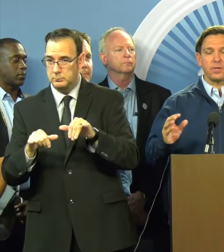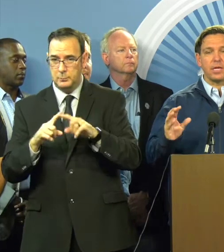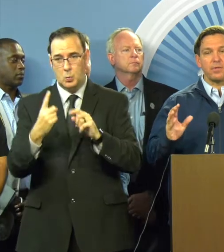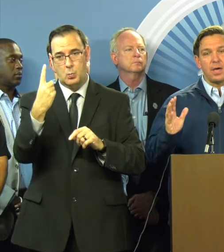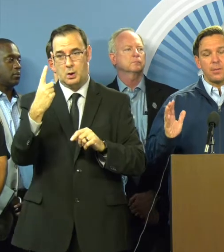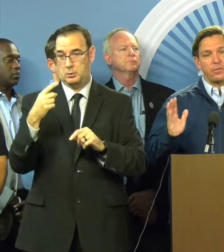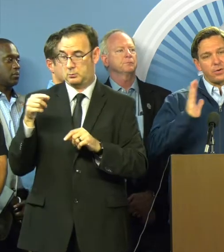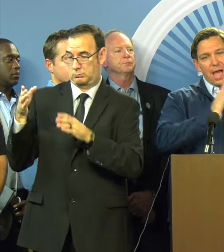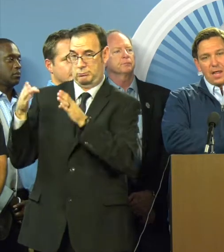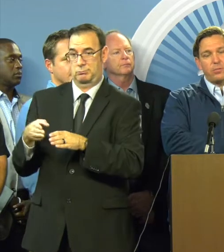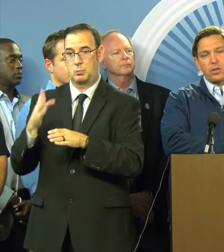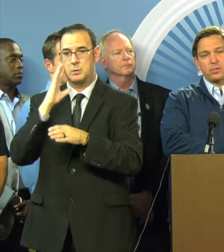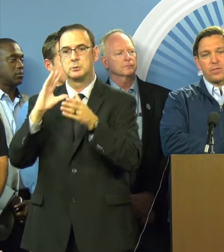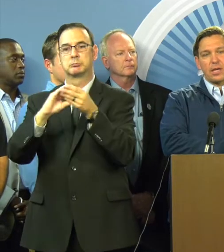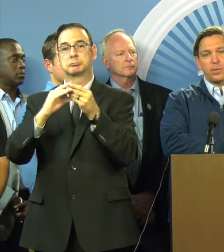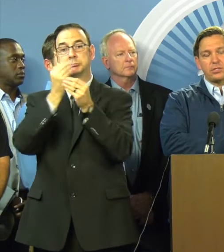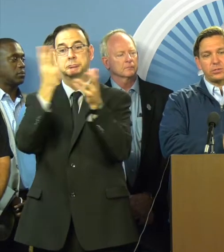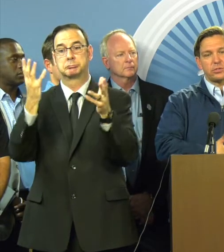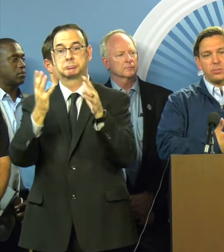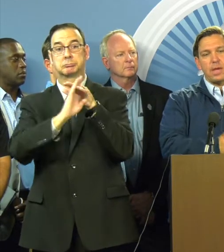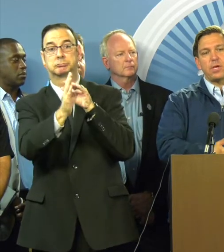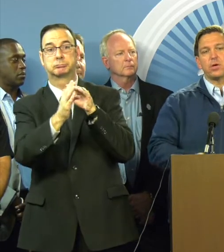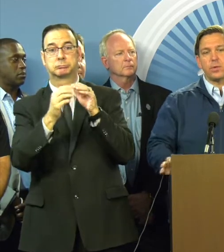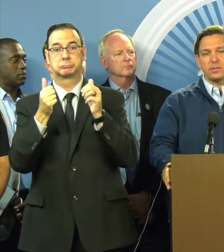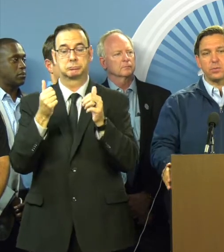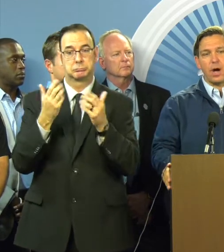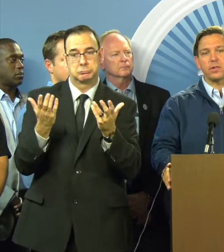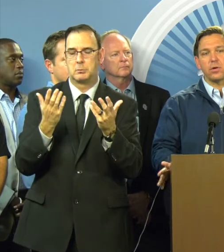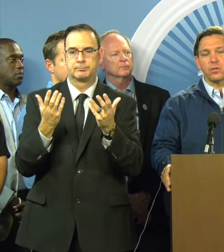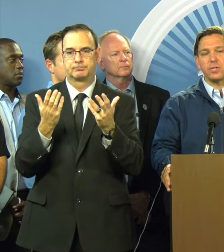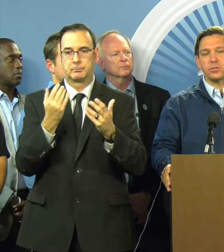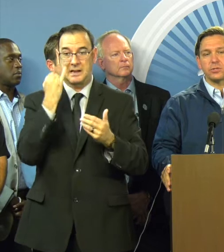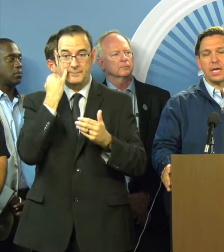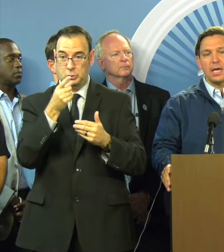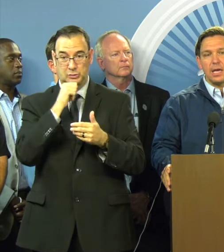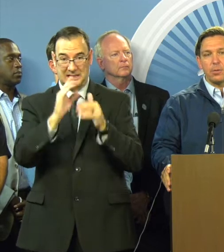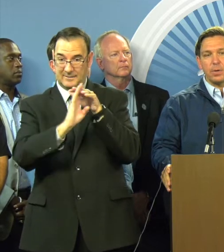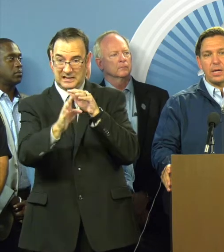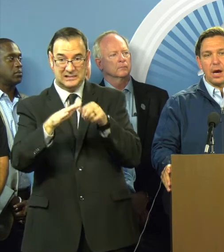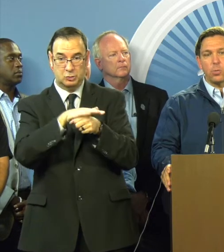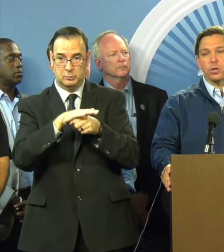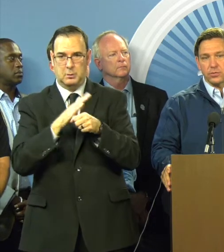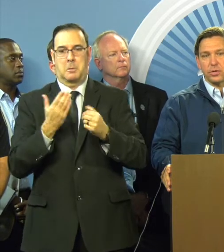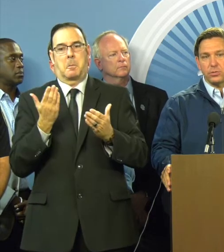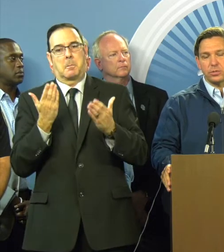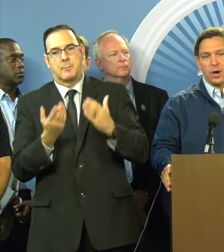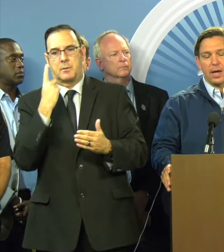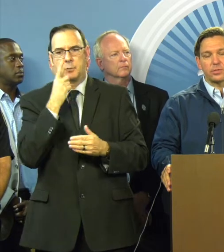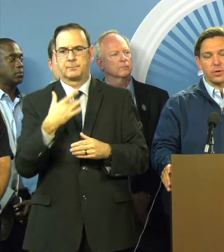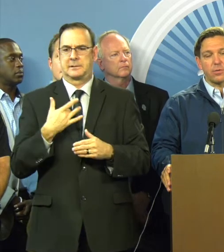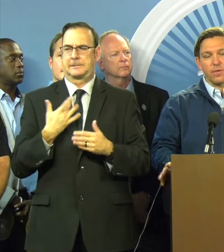you leave, you leave. But if you're not in one of those evacuation zones, there may be good reason why the local officials think it would be worse for